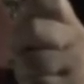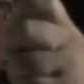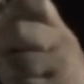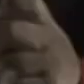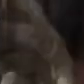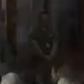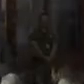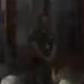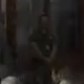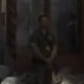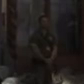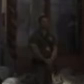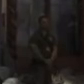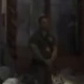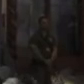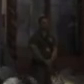orana